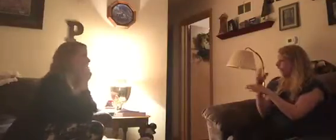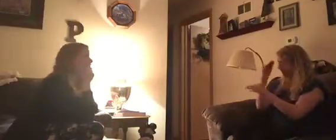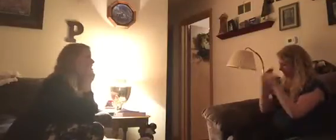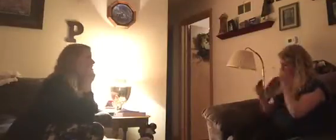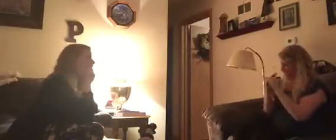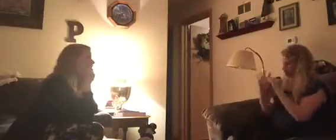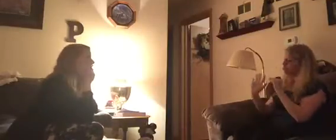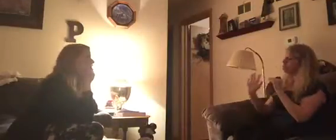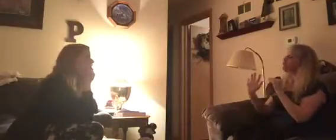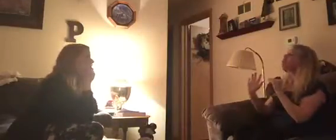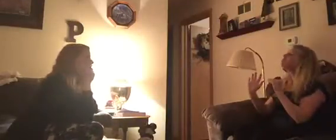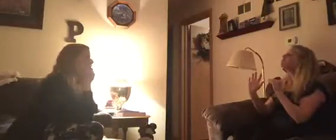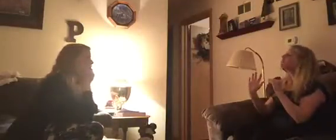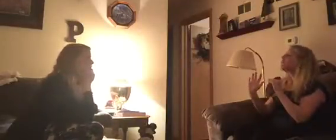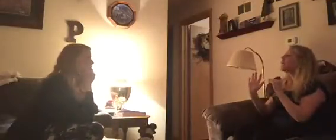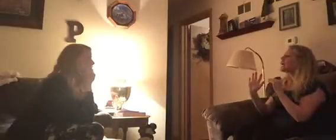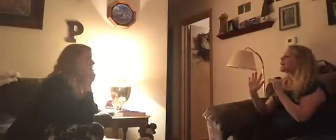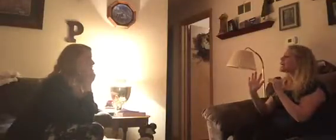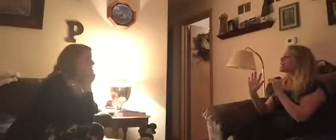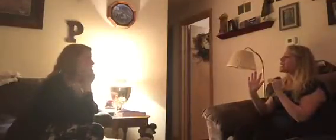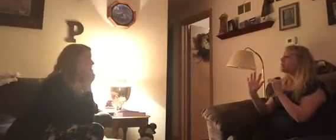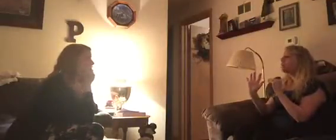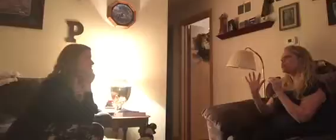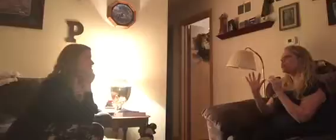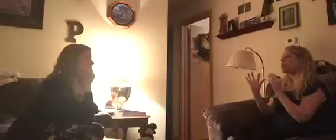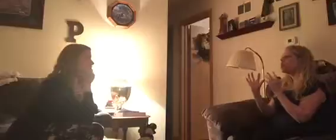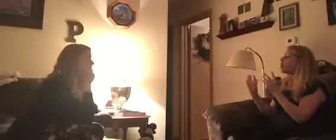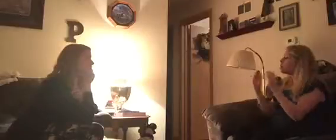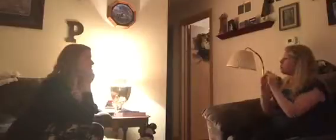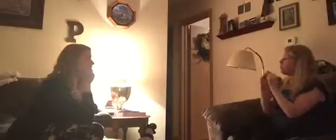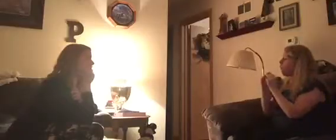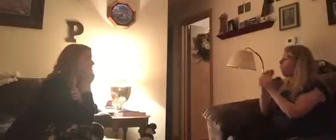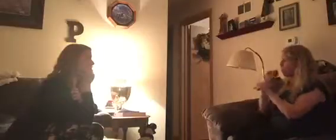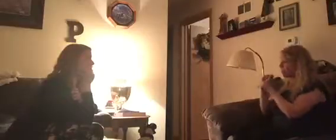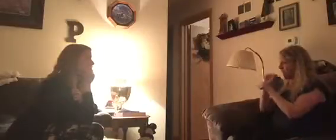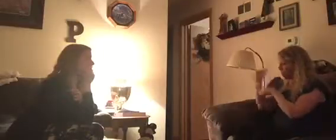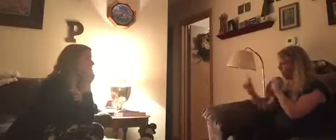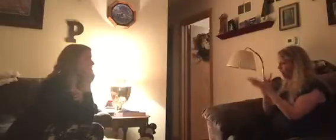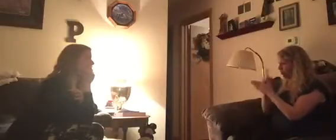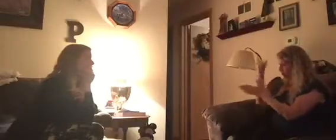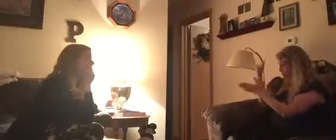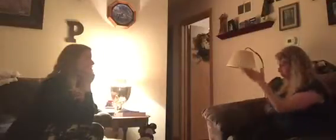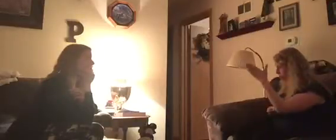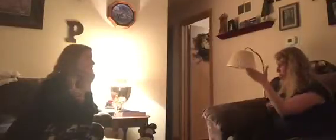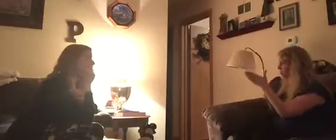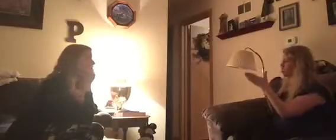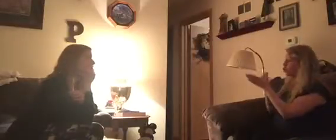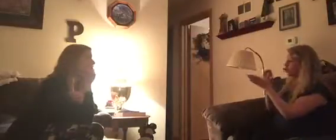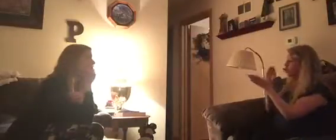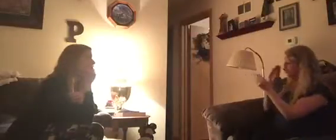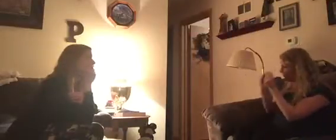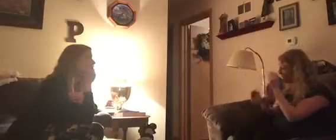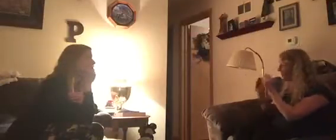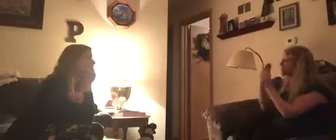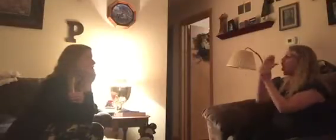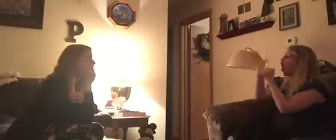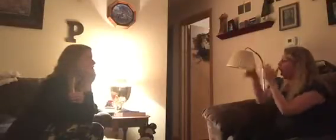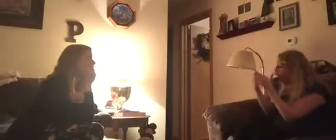because it would be a lot of labor hours, or a lot of work to actually try to fix every single little dent.